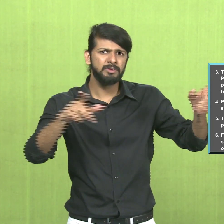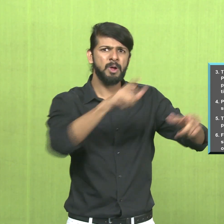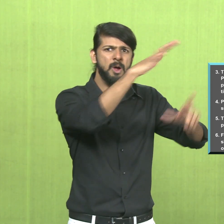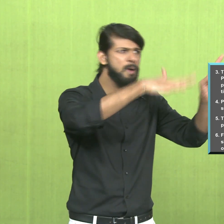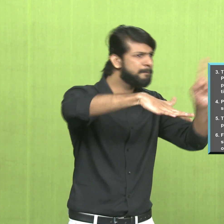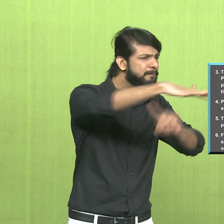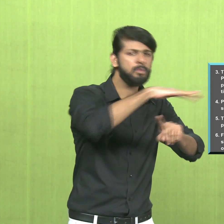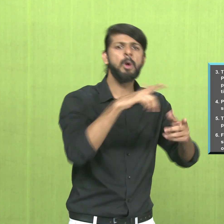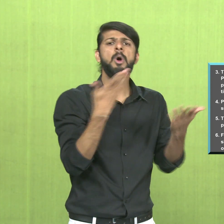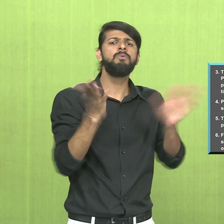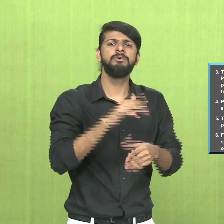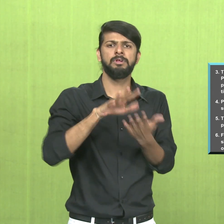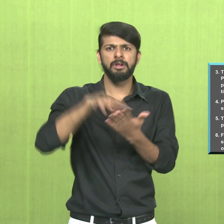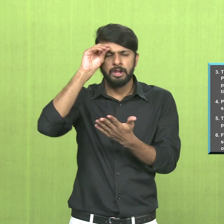study and life study.